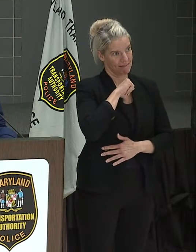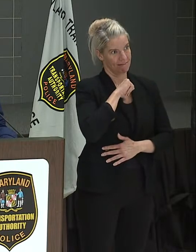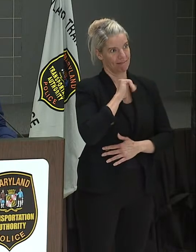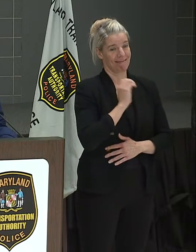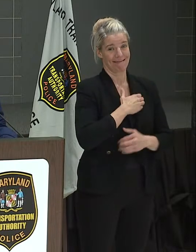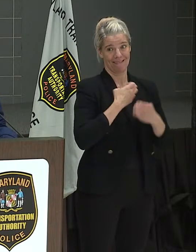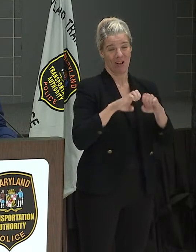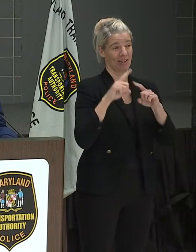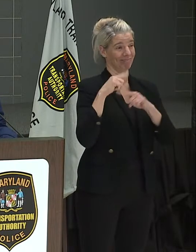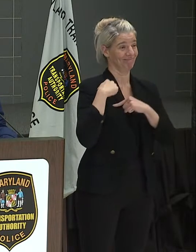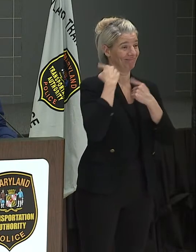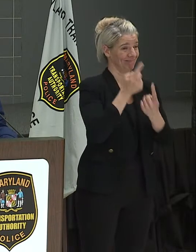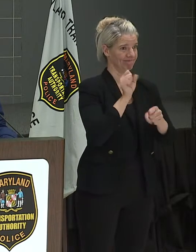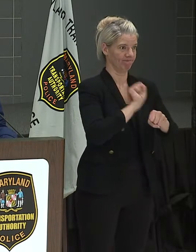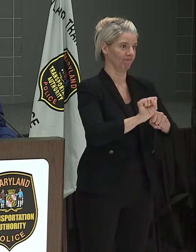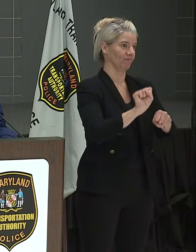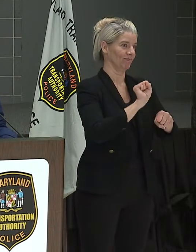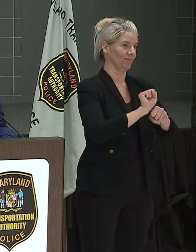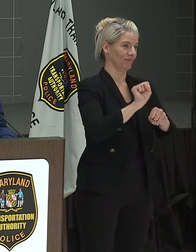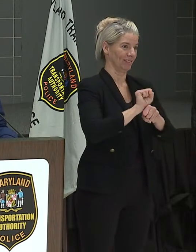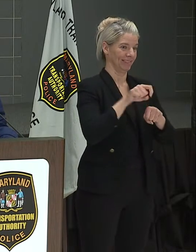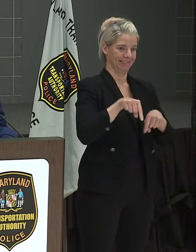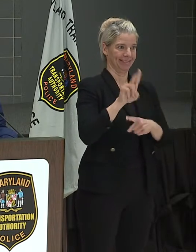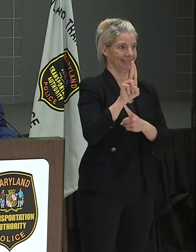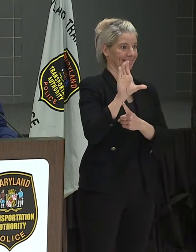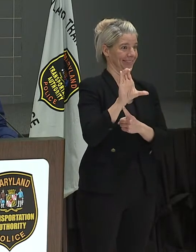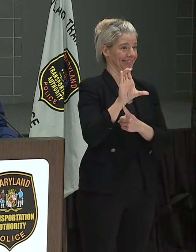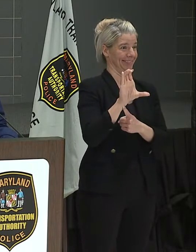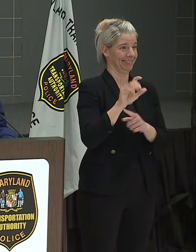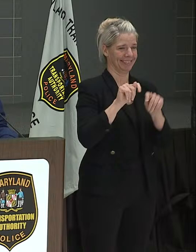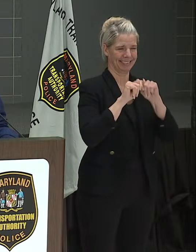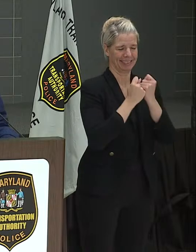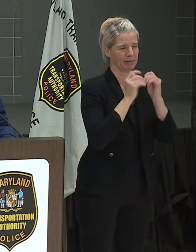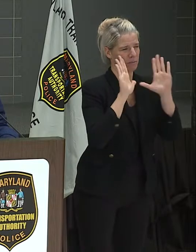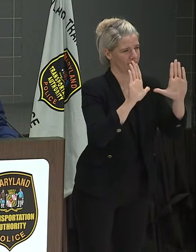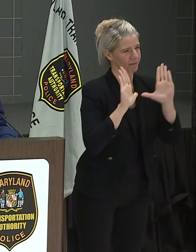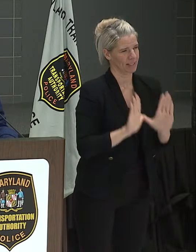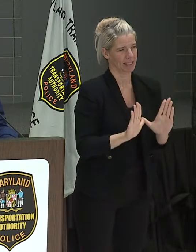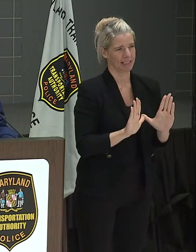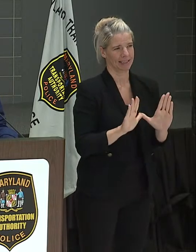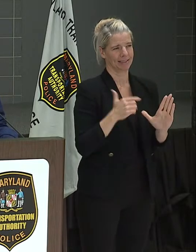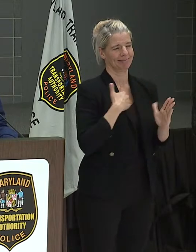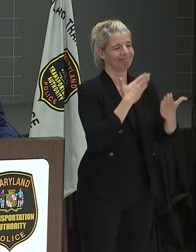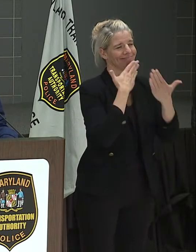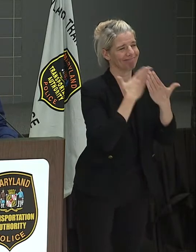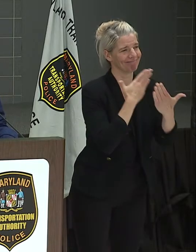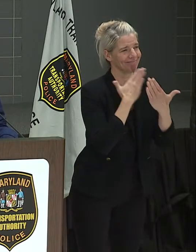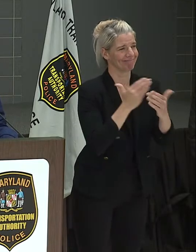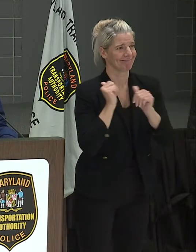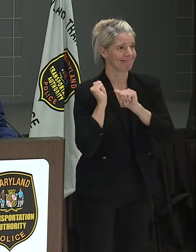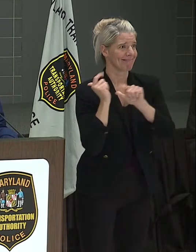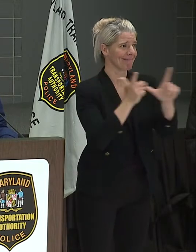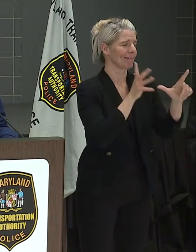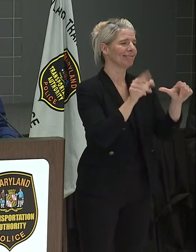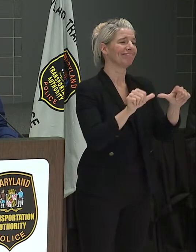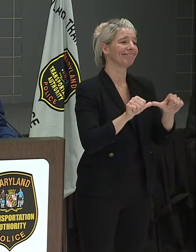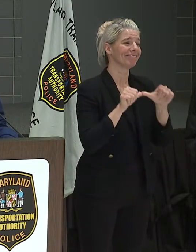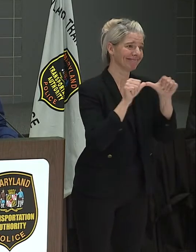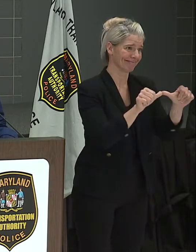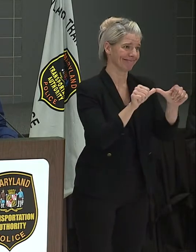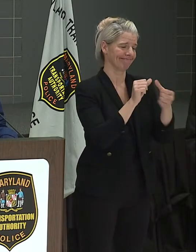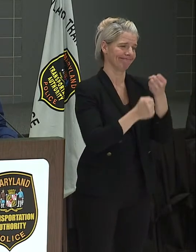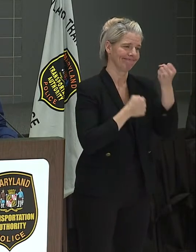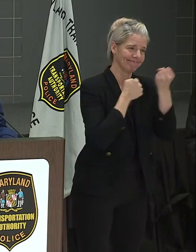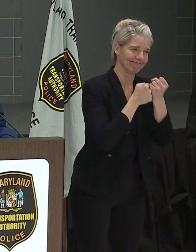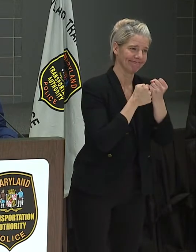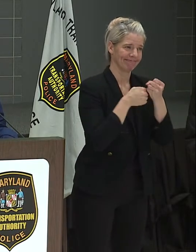teamwork of this Unified Command team. And we thank you all for your continued support as we do